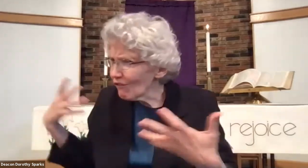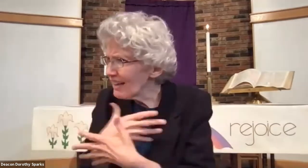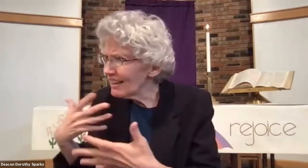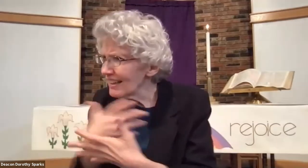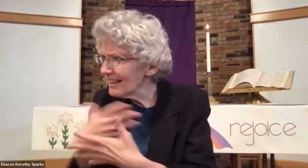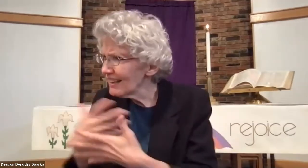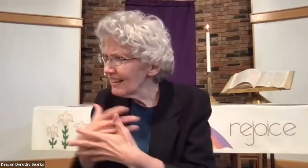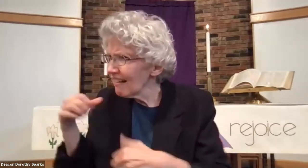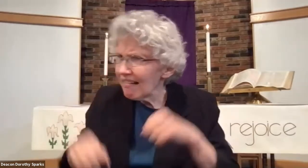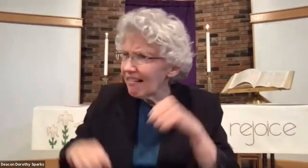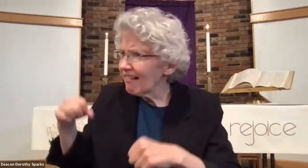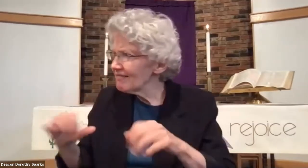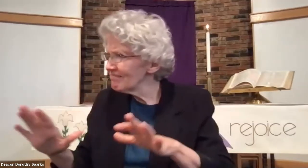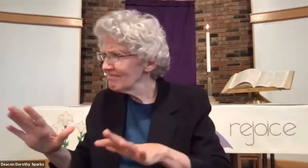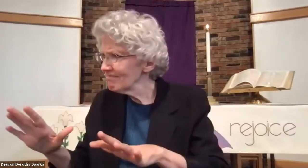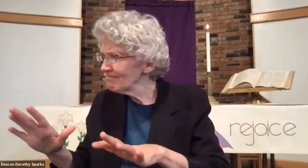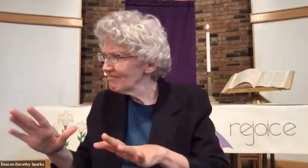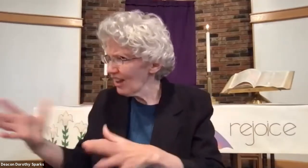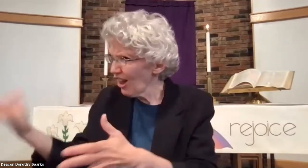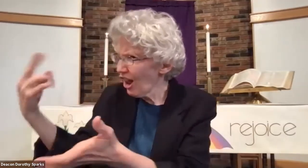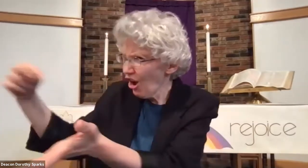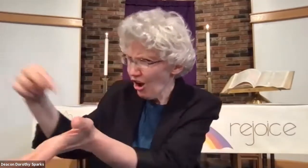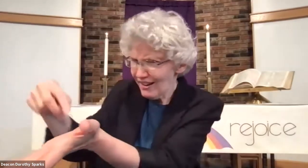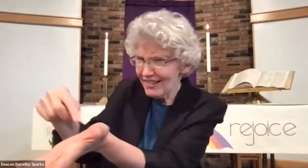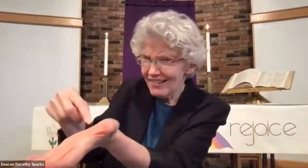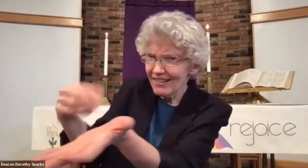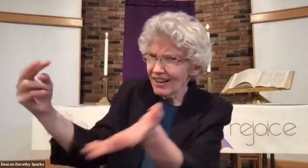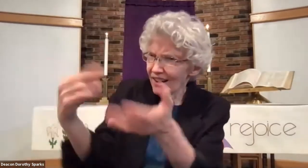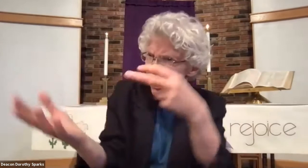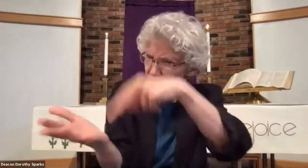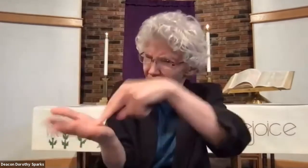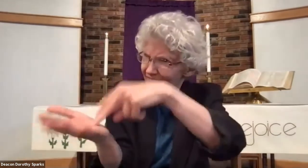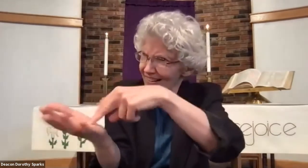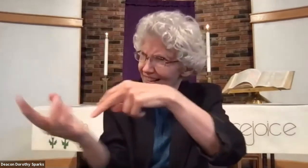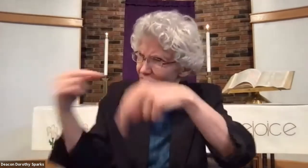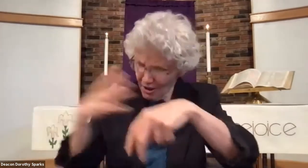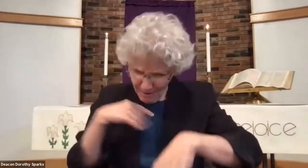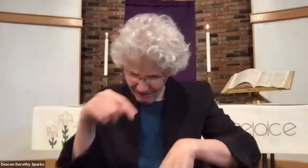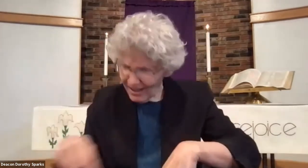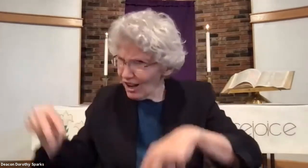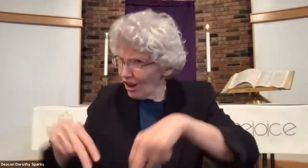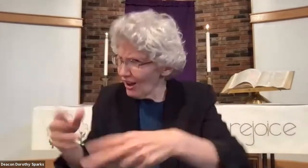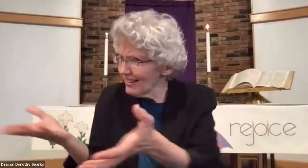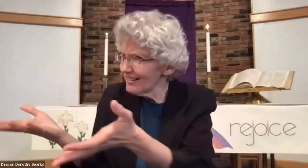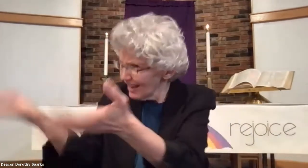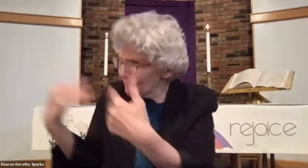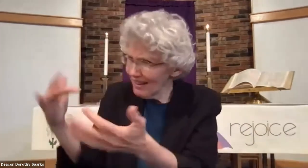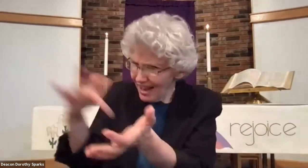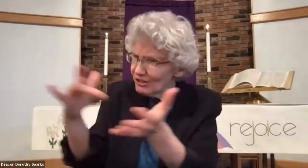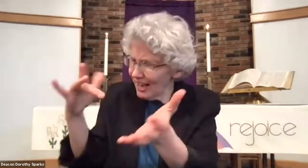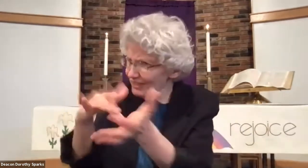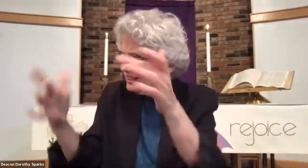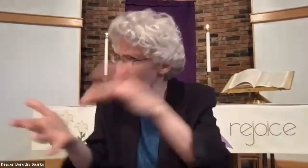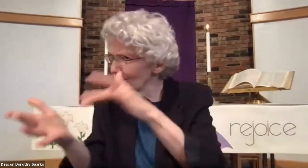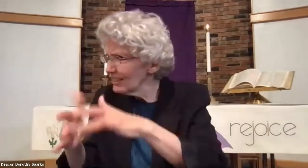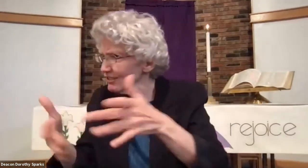ghost. But Jesus said, "Why are you so frightened? Why do you doubt? Look at my